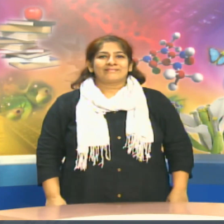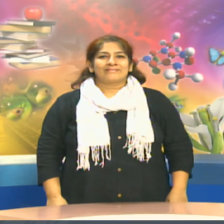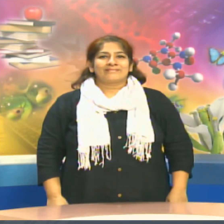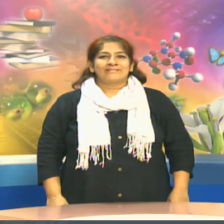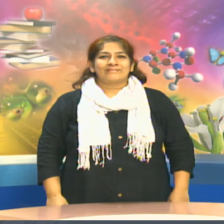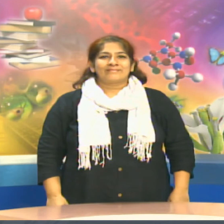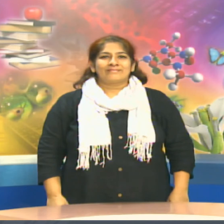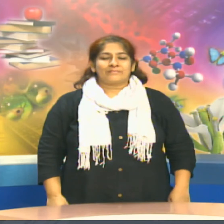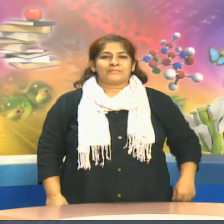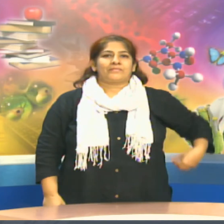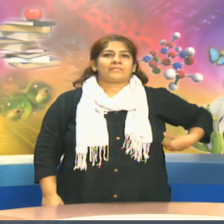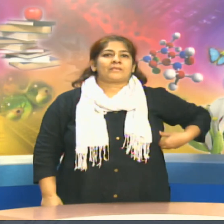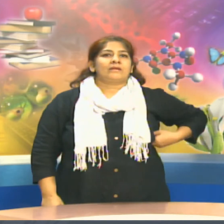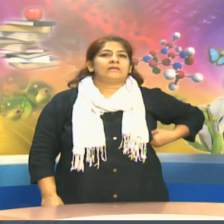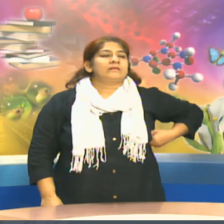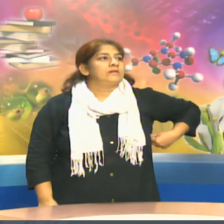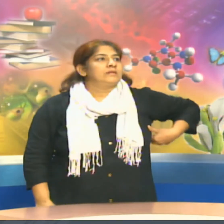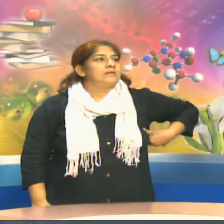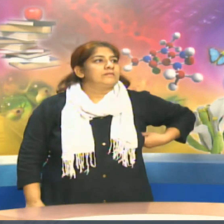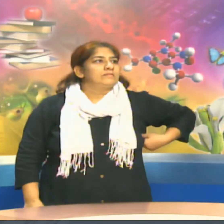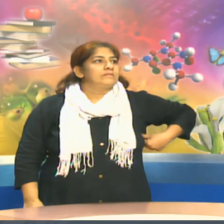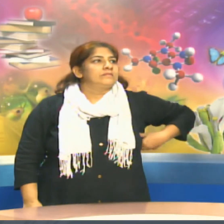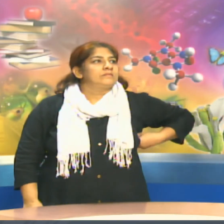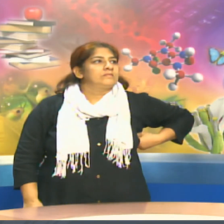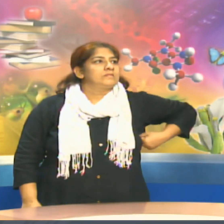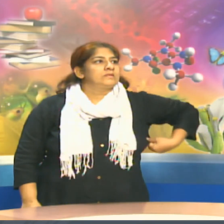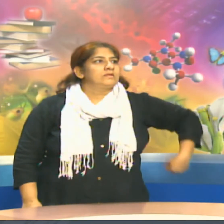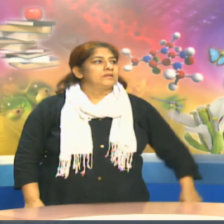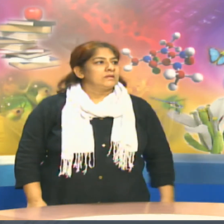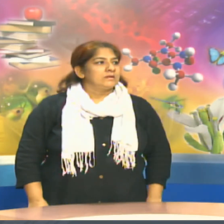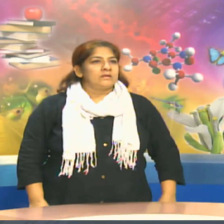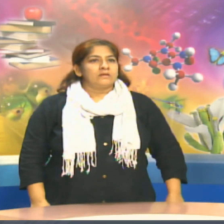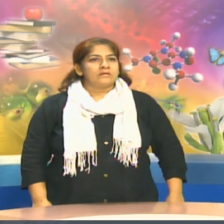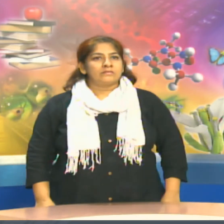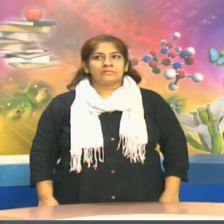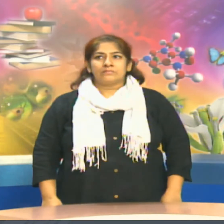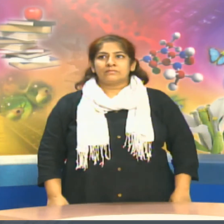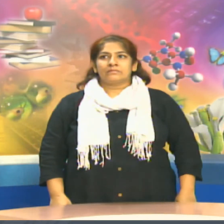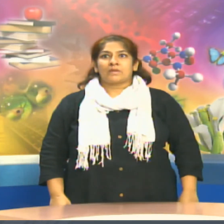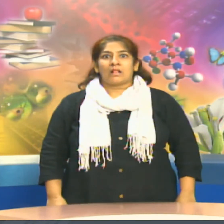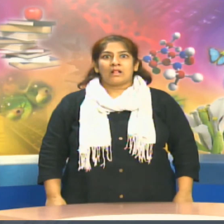can see the next slide.